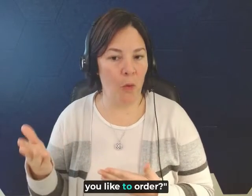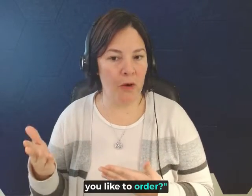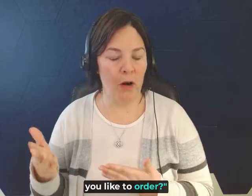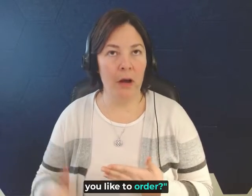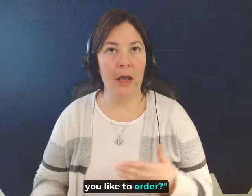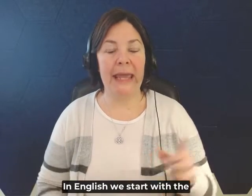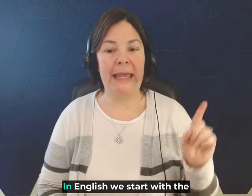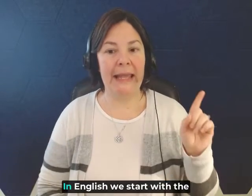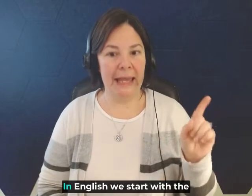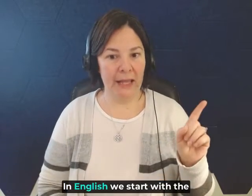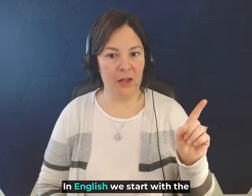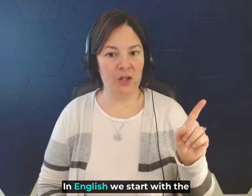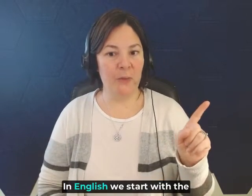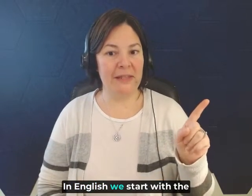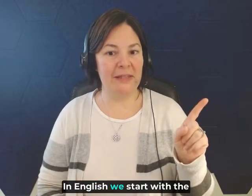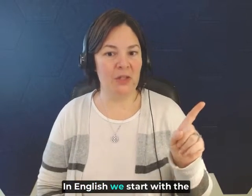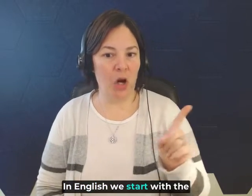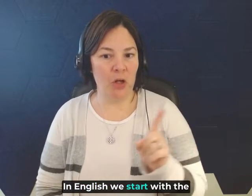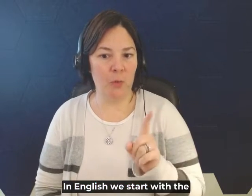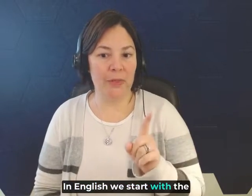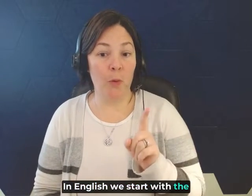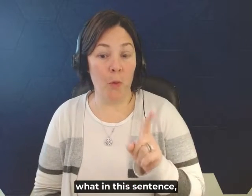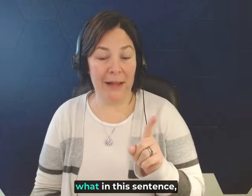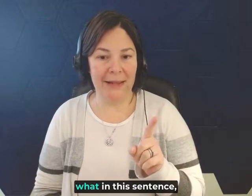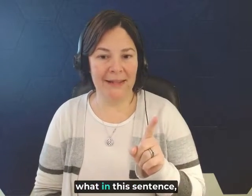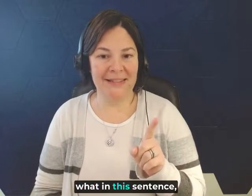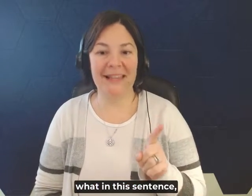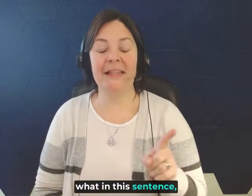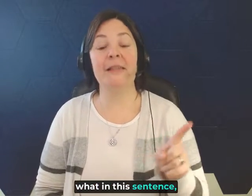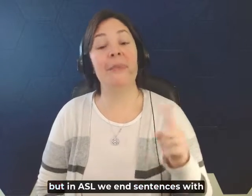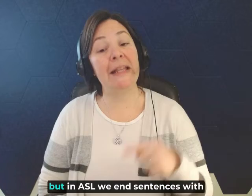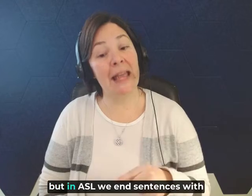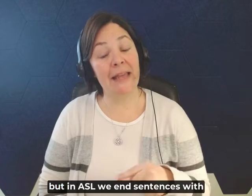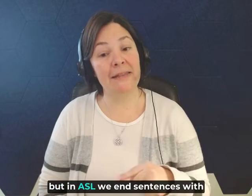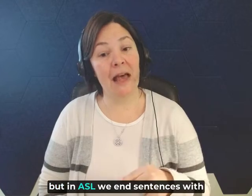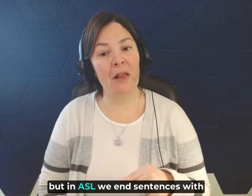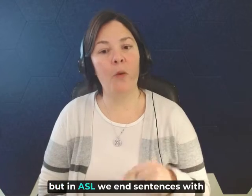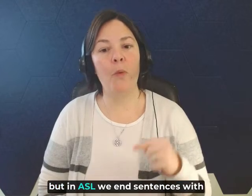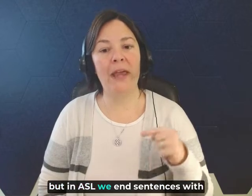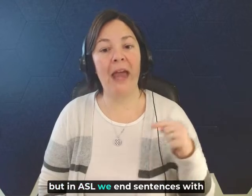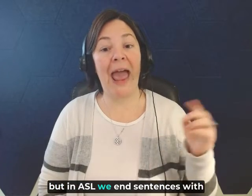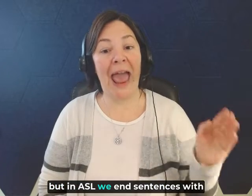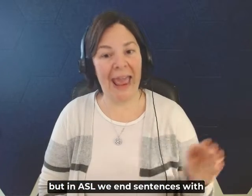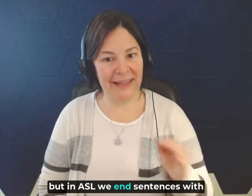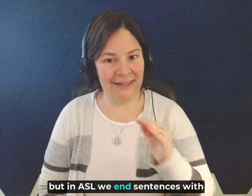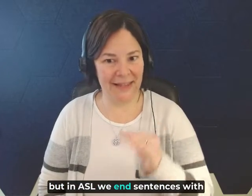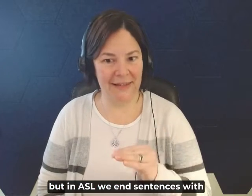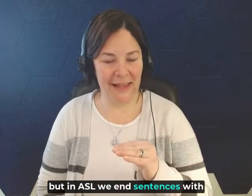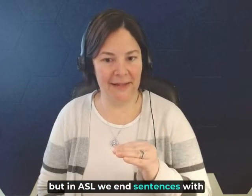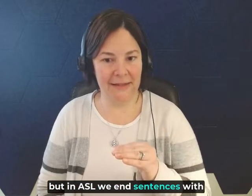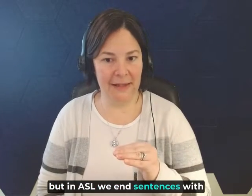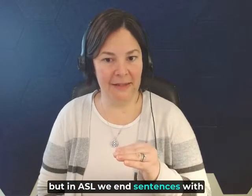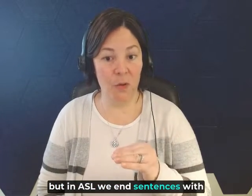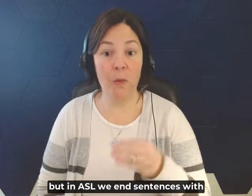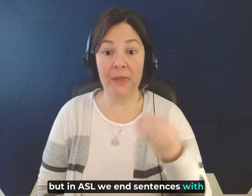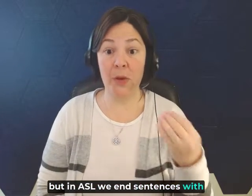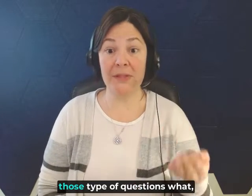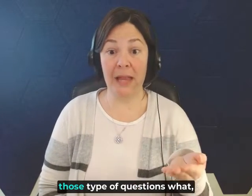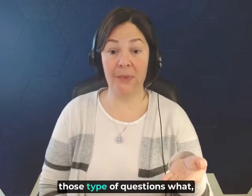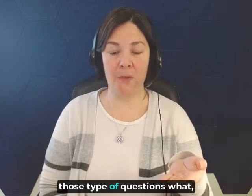order? In English, we start with the what in this sentence, but in ASL, we end sentences with those type of